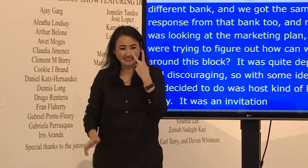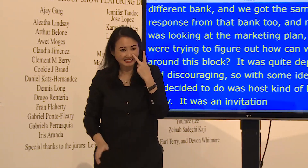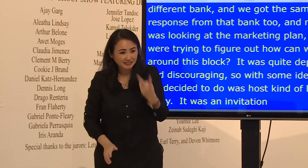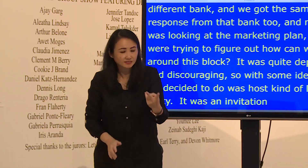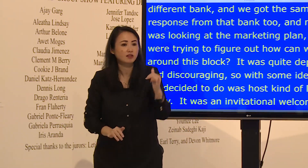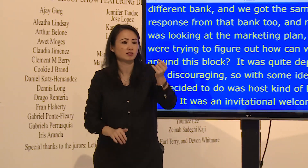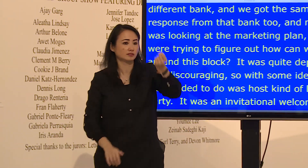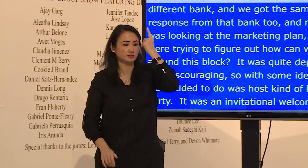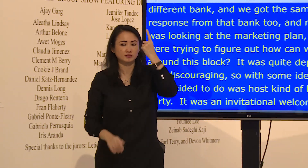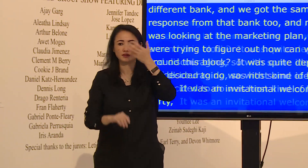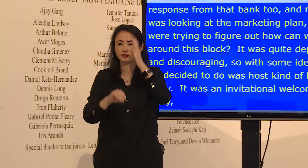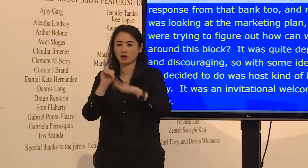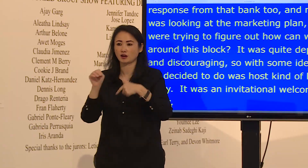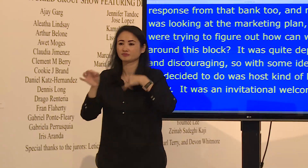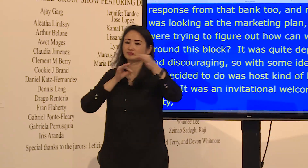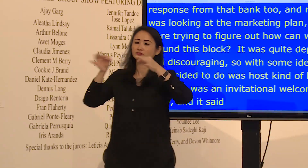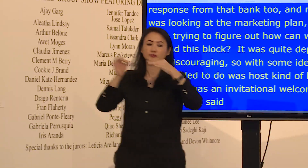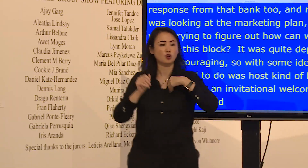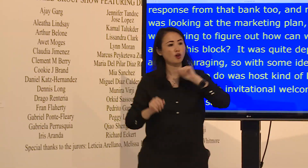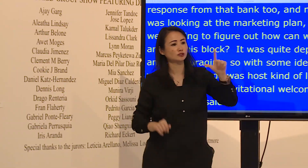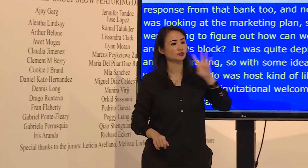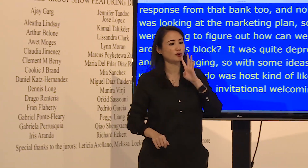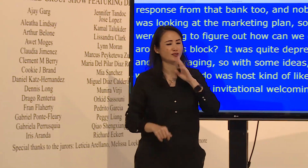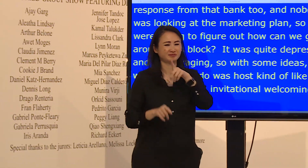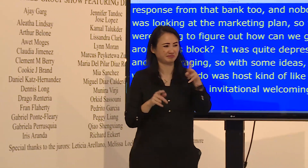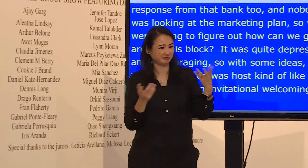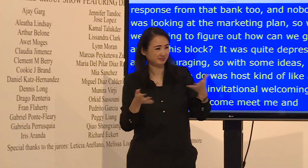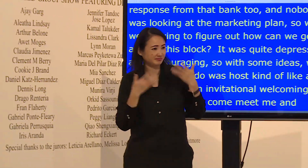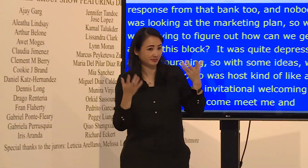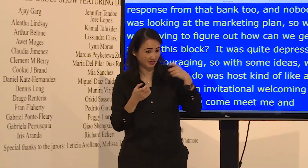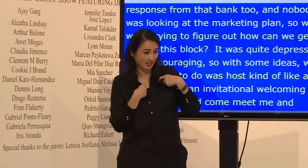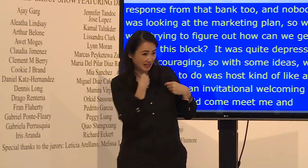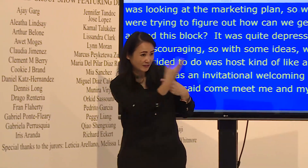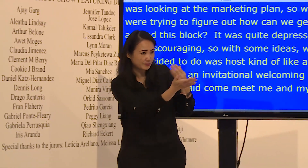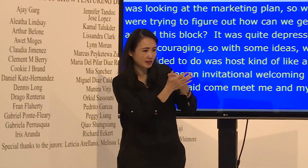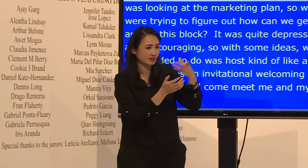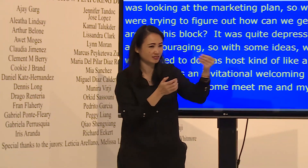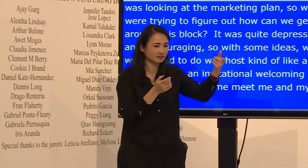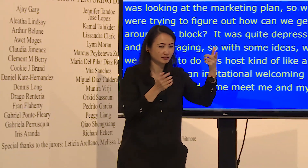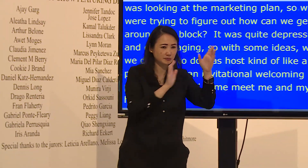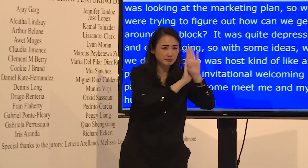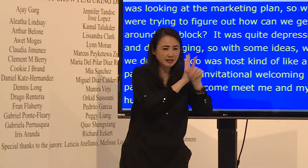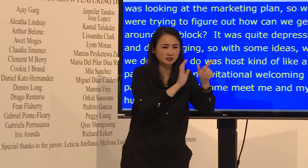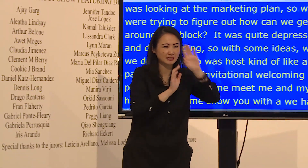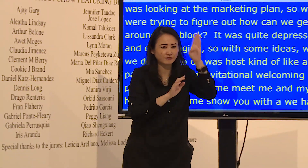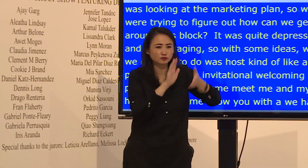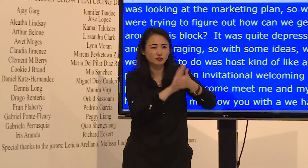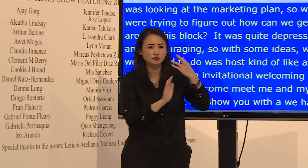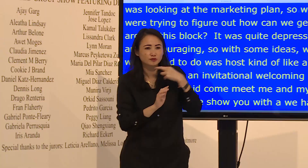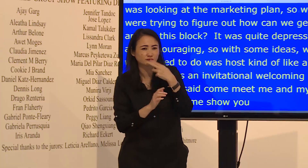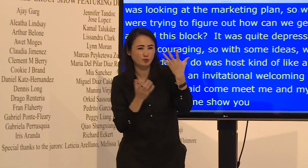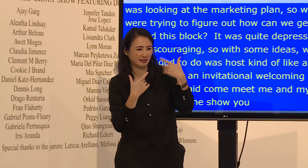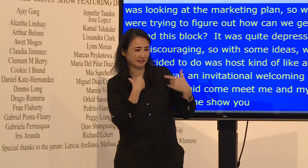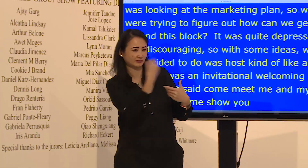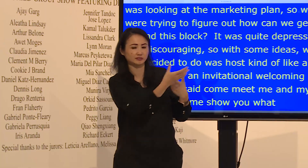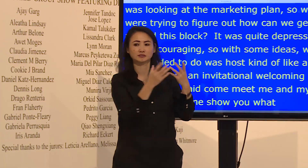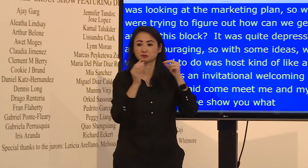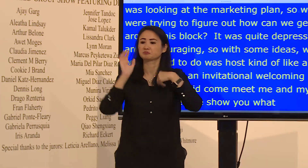we have, what we want, envision, and talk with us. And then maybe with your background and your interest and your experience,